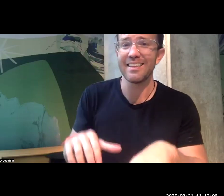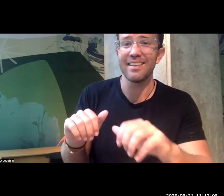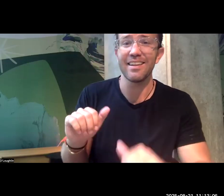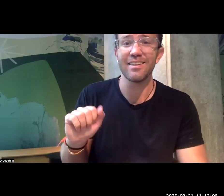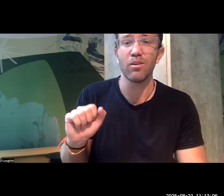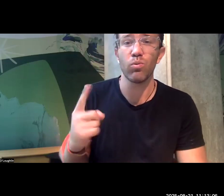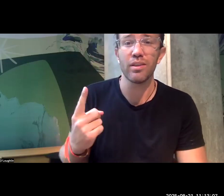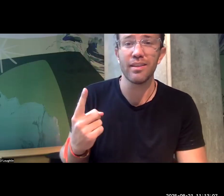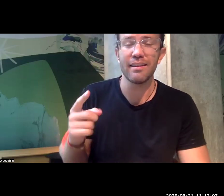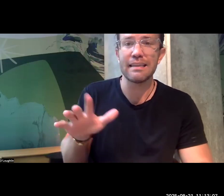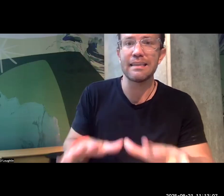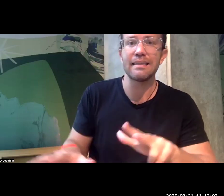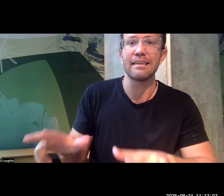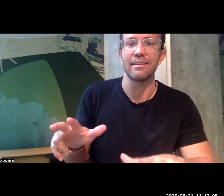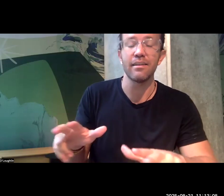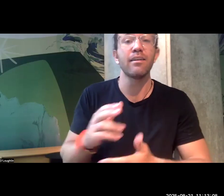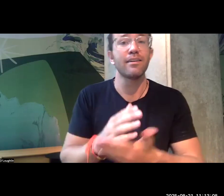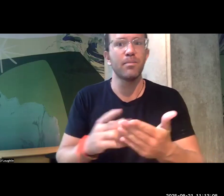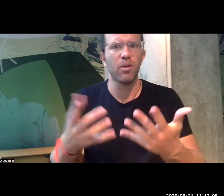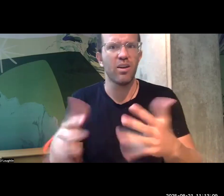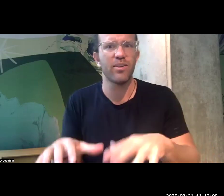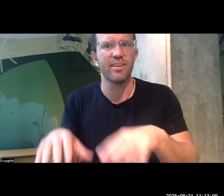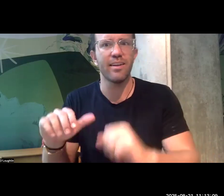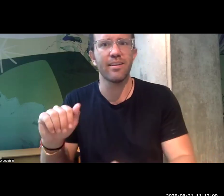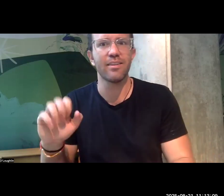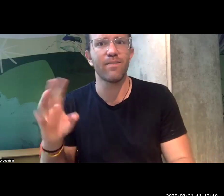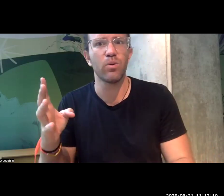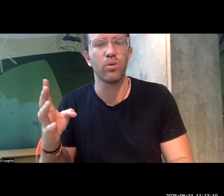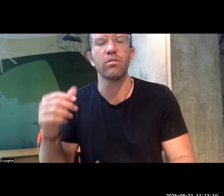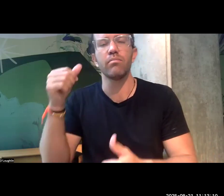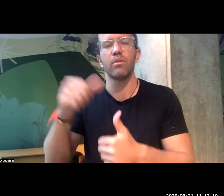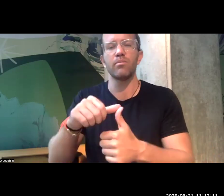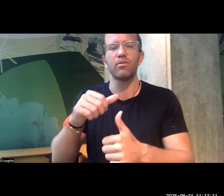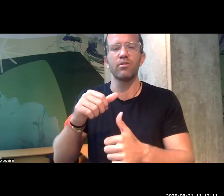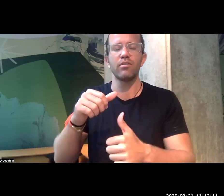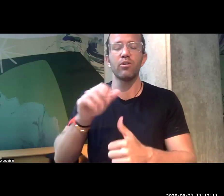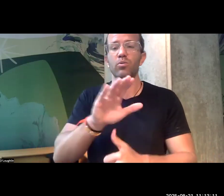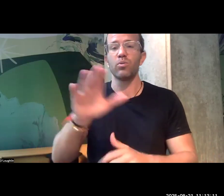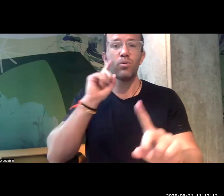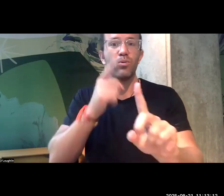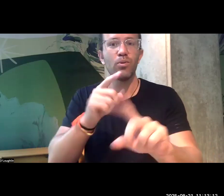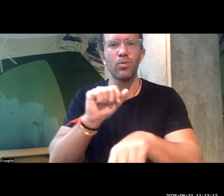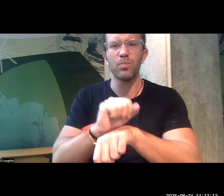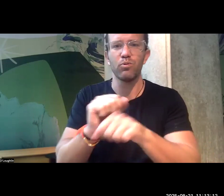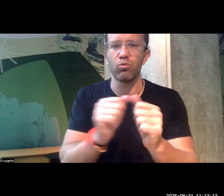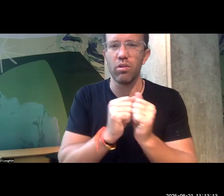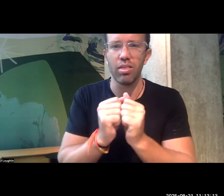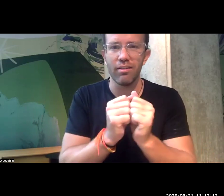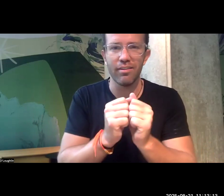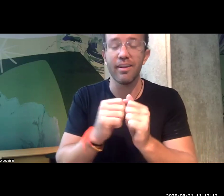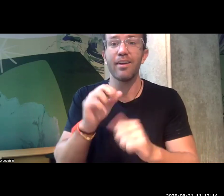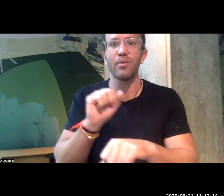of you that who have just taken ASL 1, and some of you are maybe already in ASL 4 at this